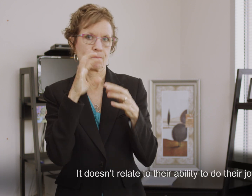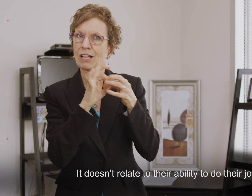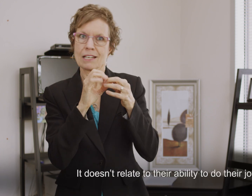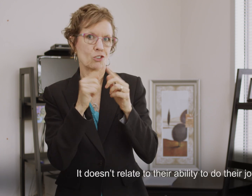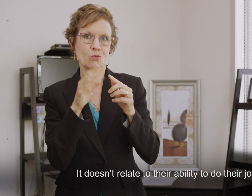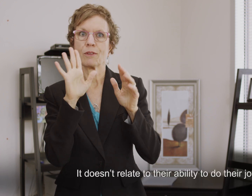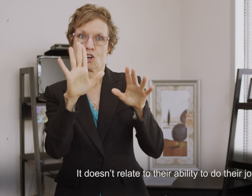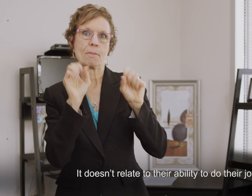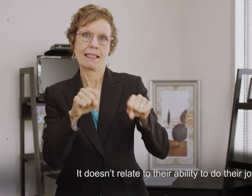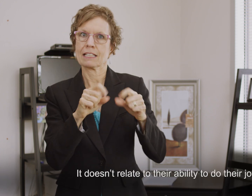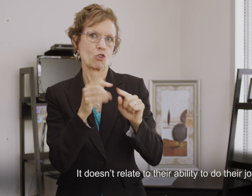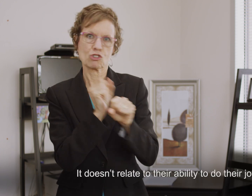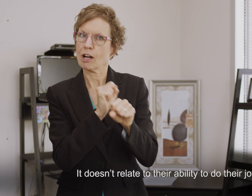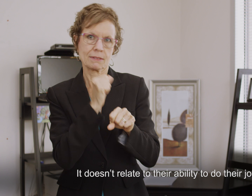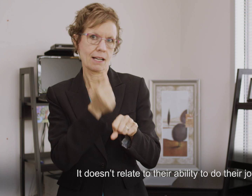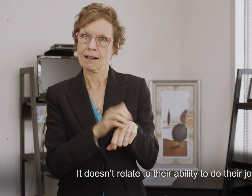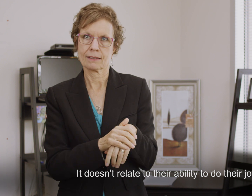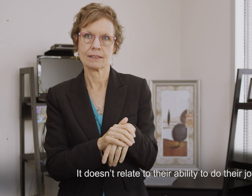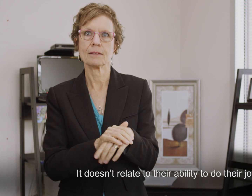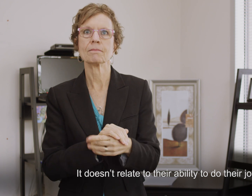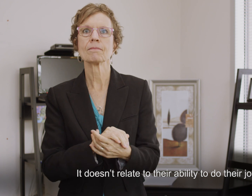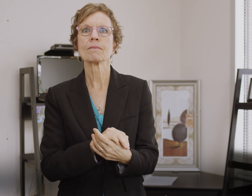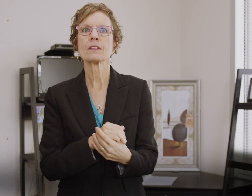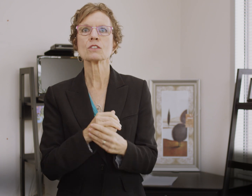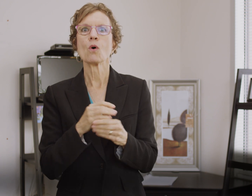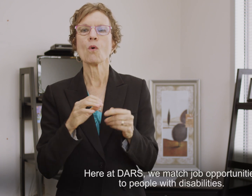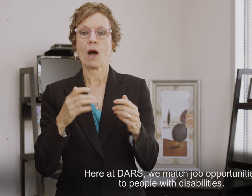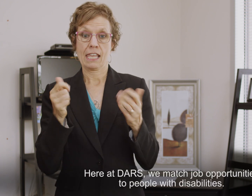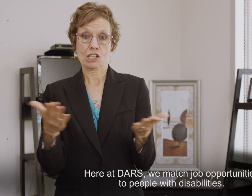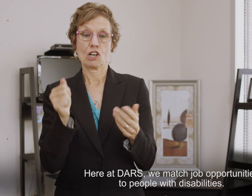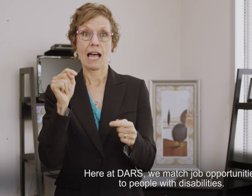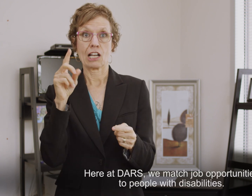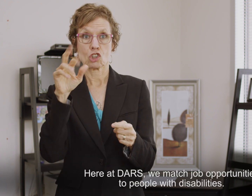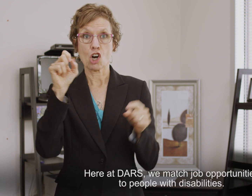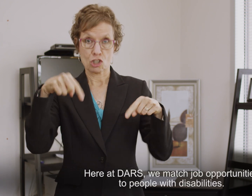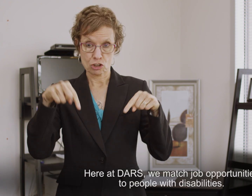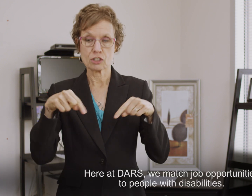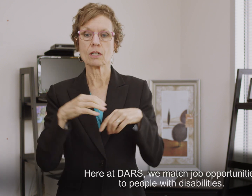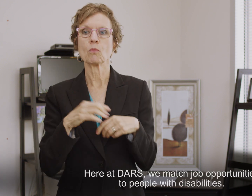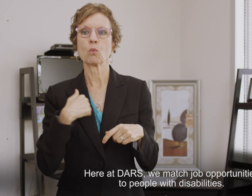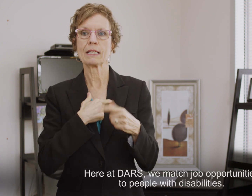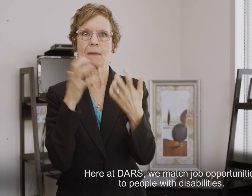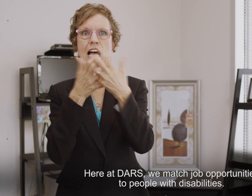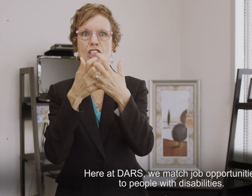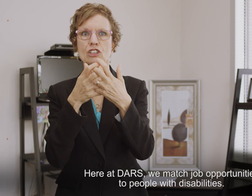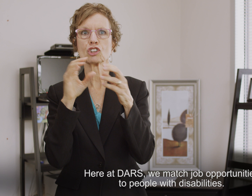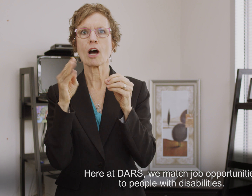It doesn't relate to their ability to do their jobs. Here at DARS, we match job opportunities to people with